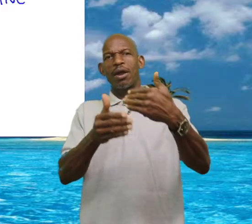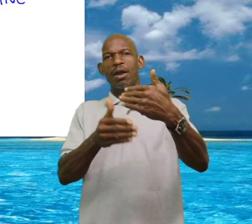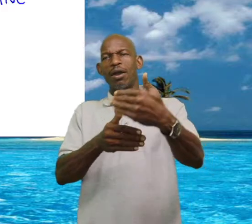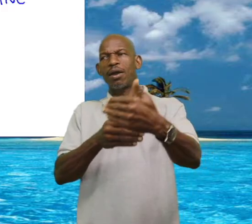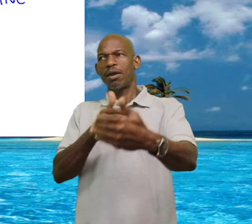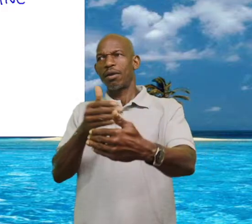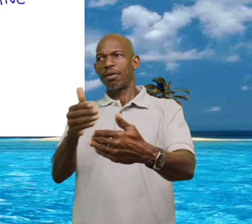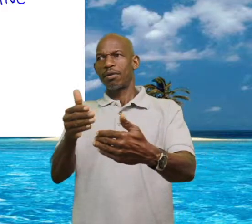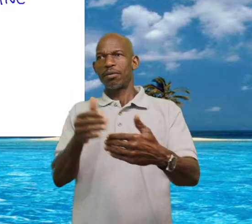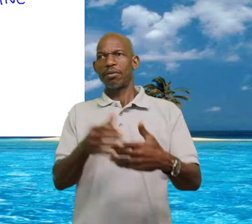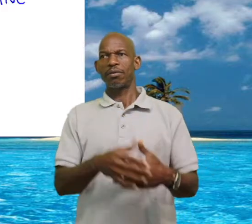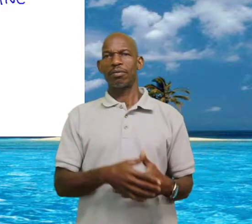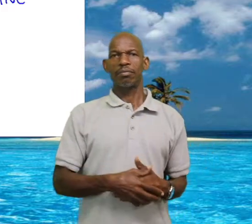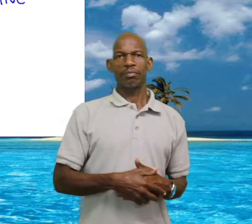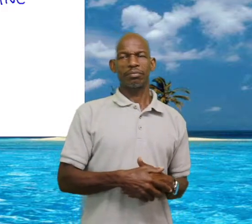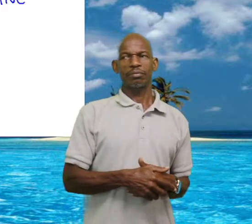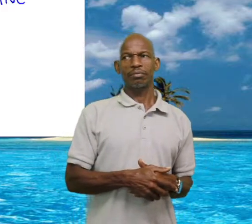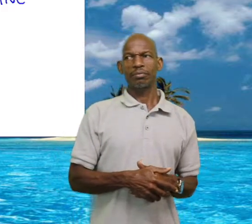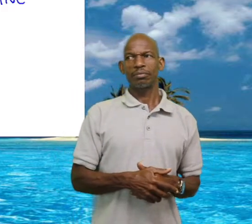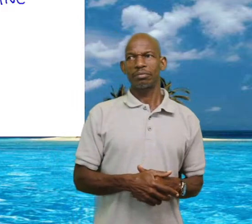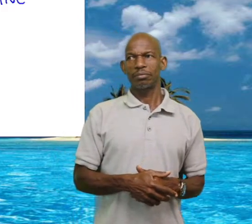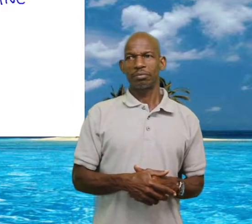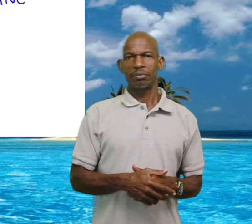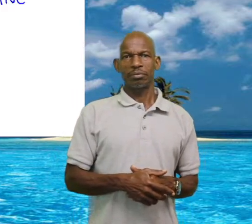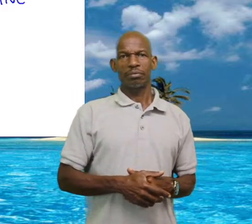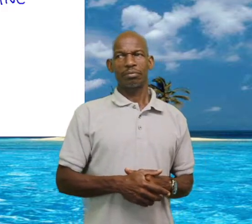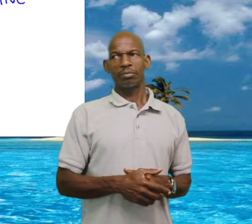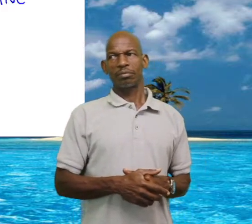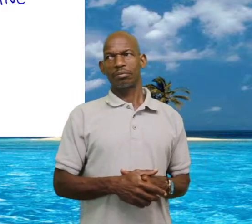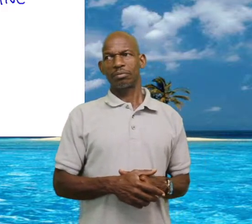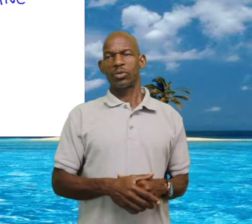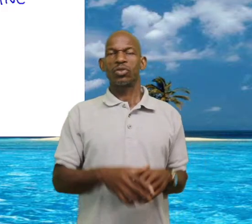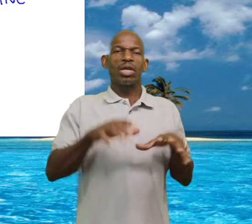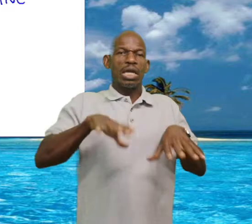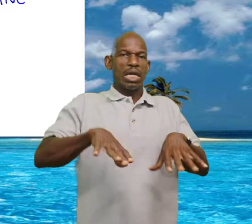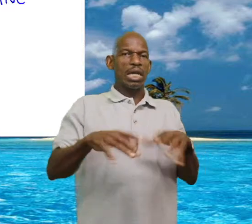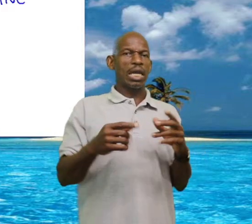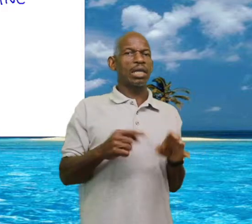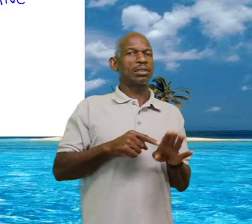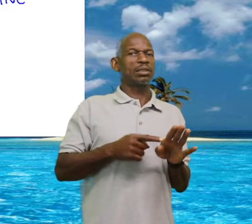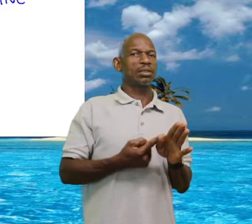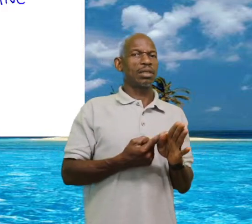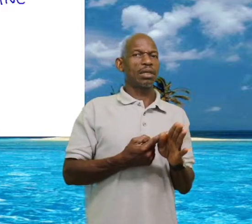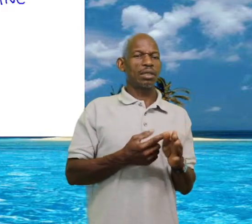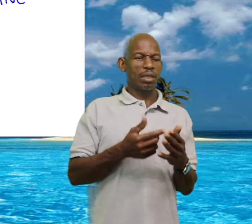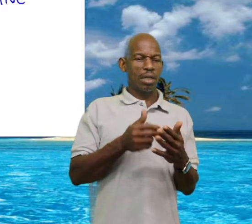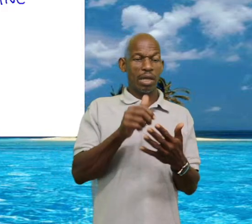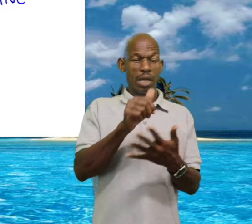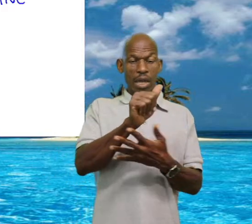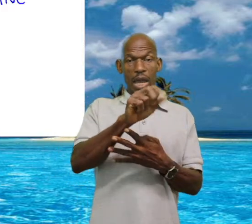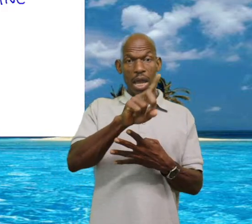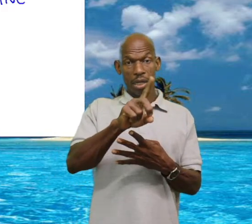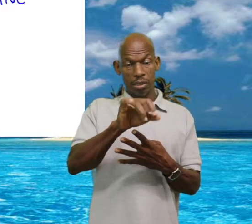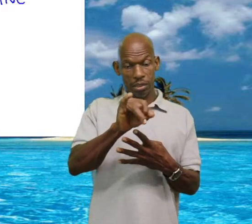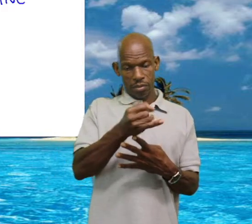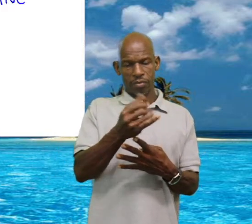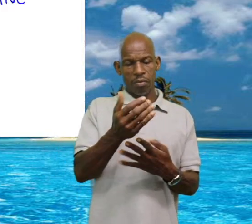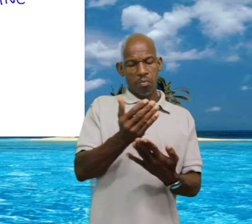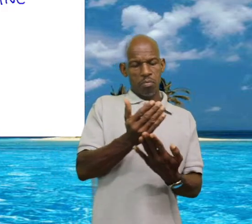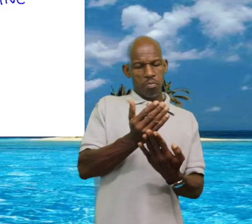I can put an adjective before a noun, and I spoke about that last